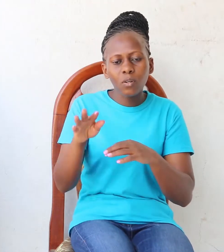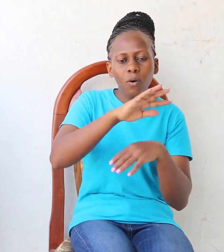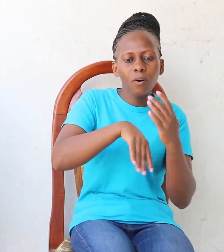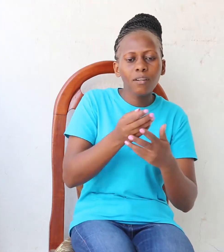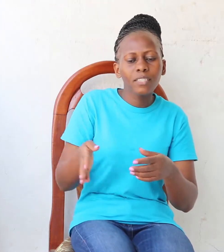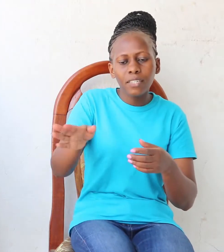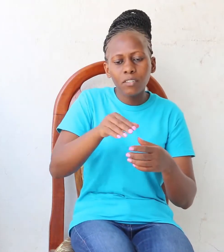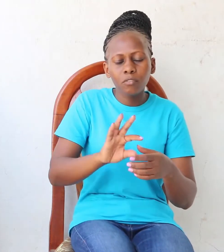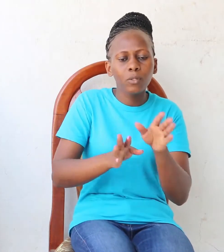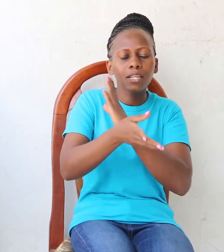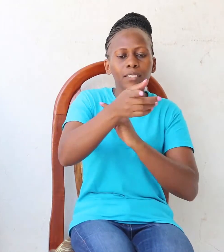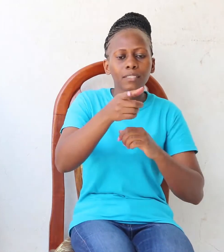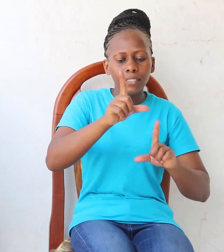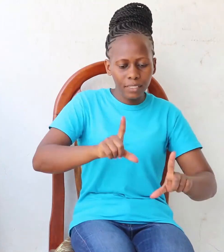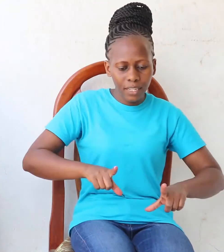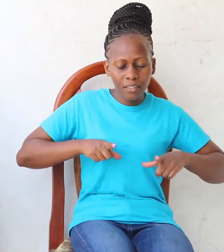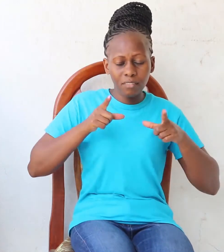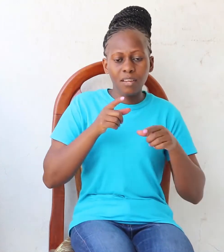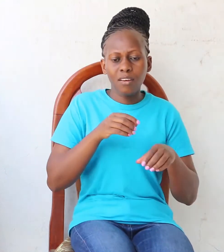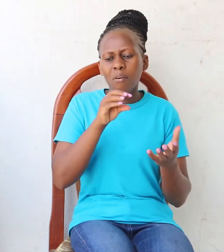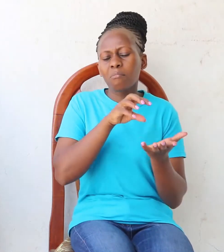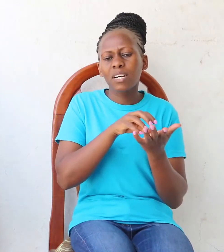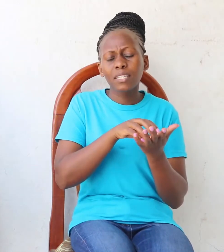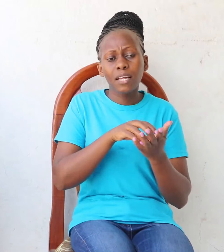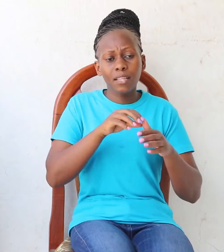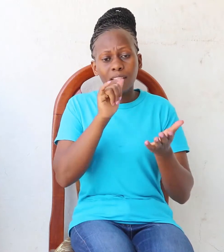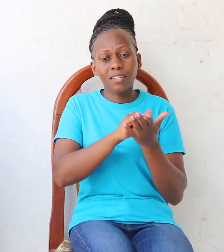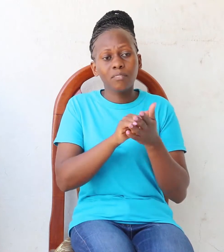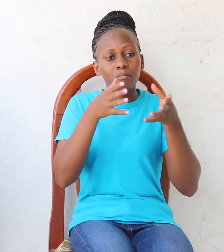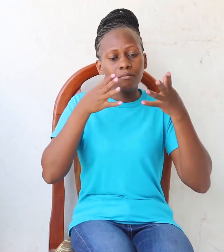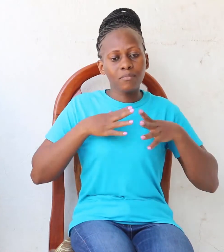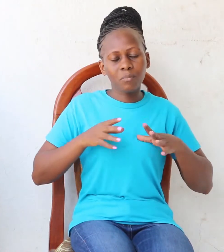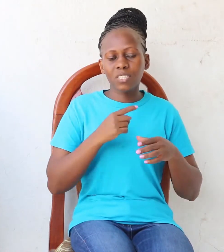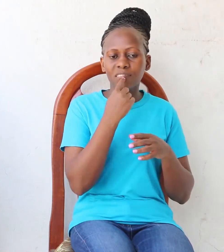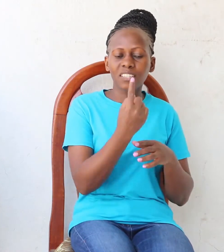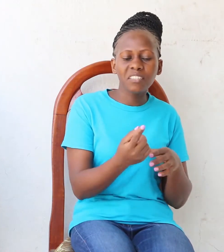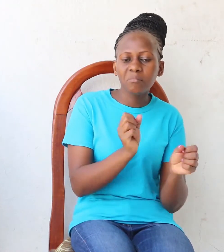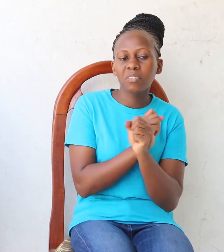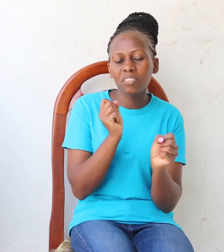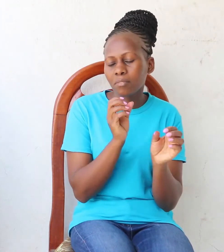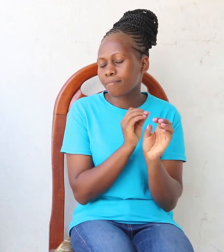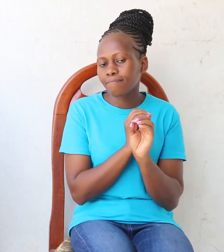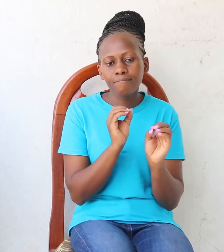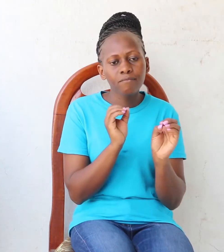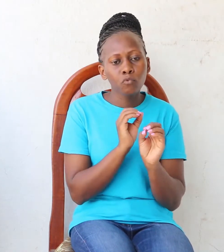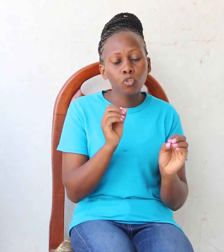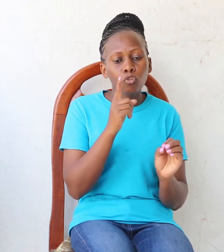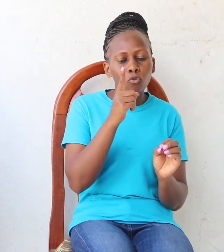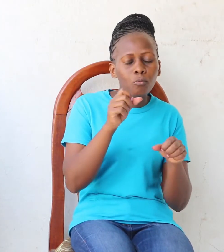matter whether they said you couldn't do it. It doesn't matter whether it looks impossible. You will